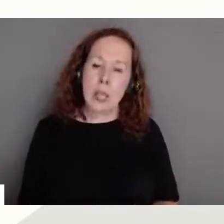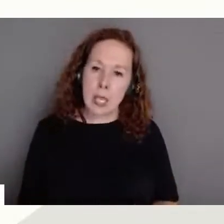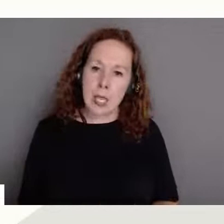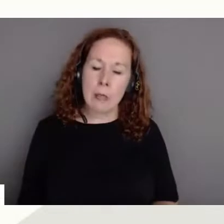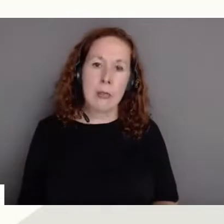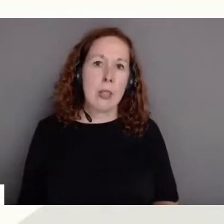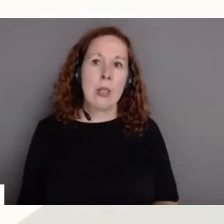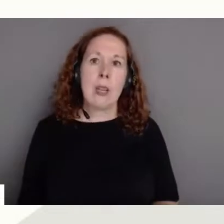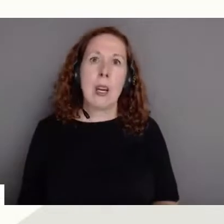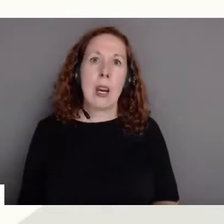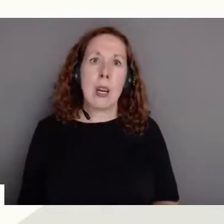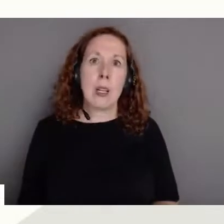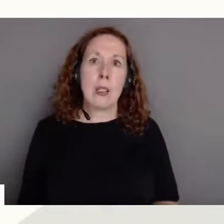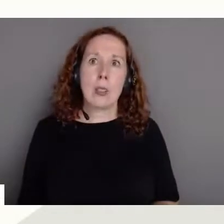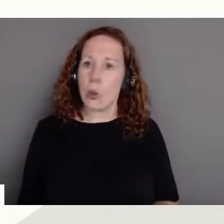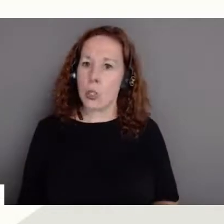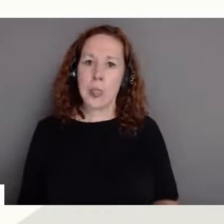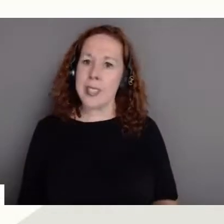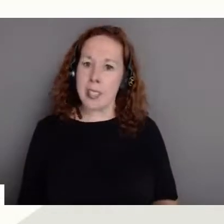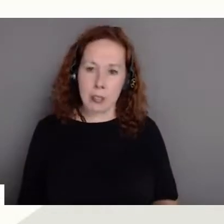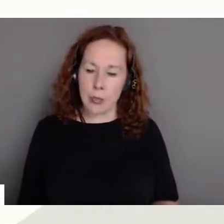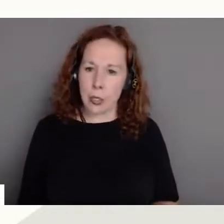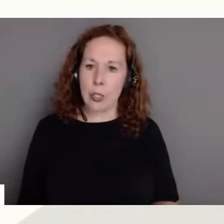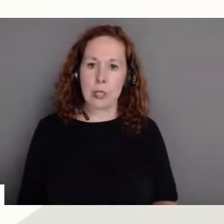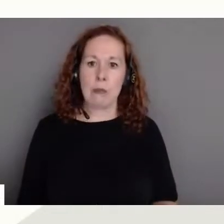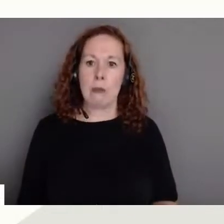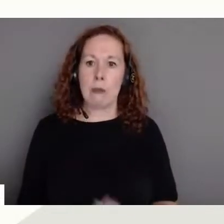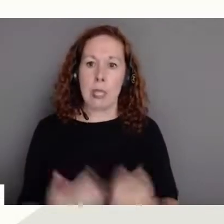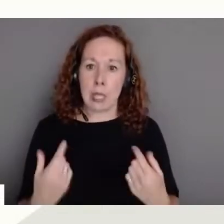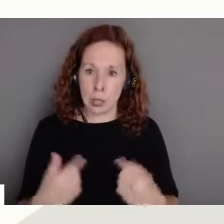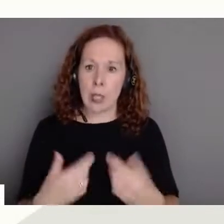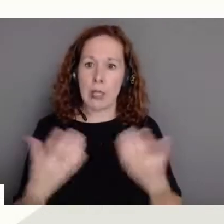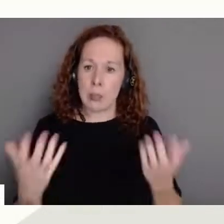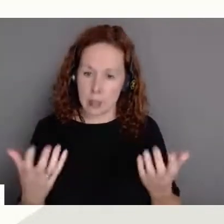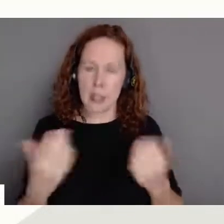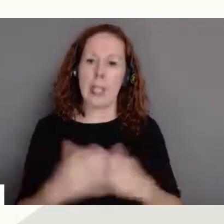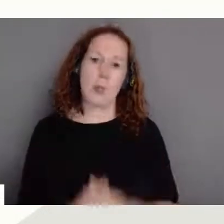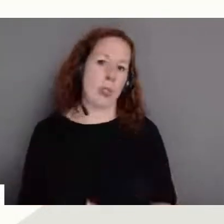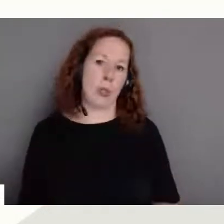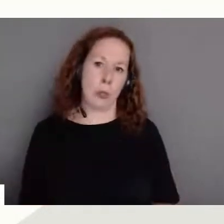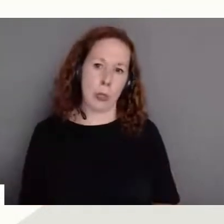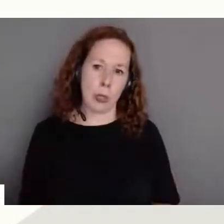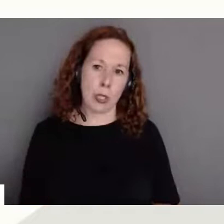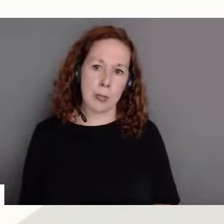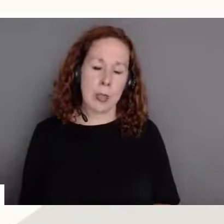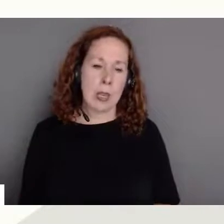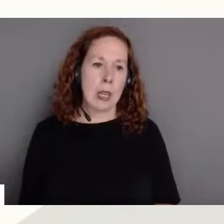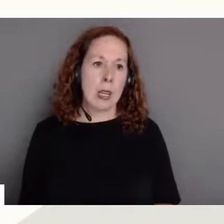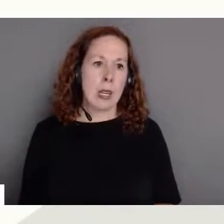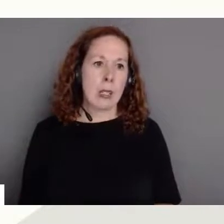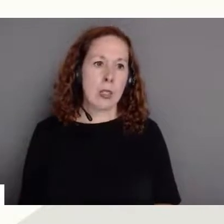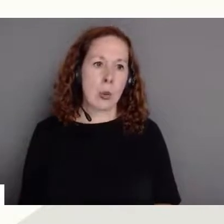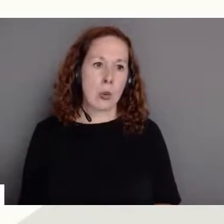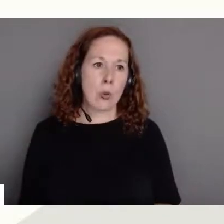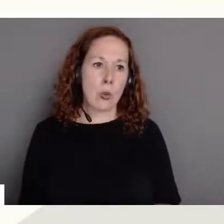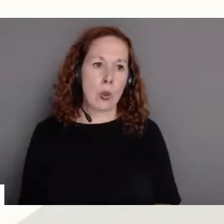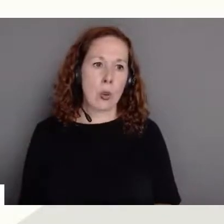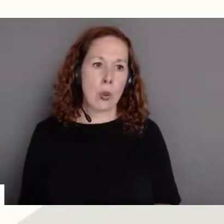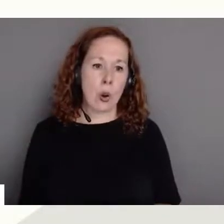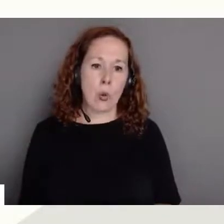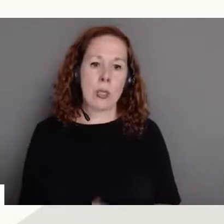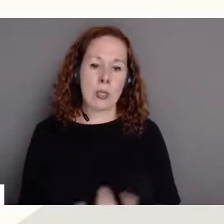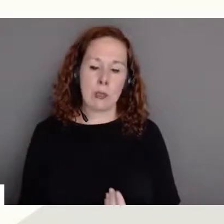don't have culturally diverse hearing sign language interpreters. Okay.